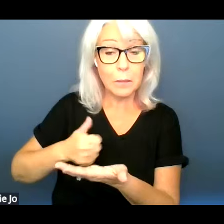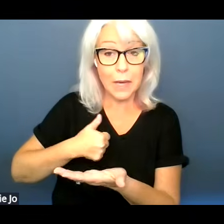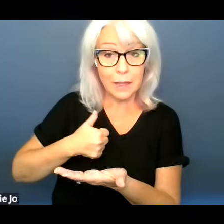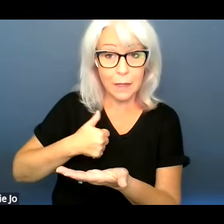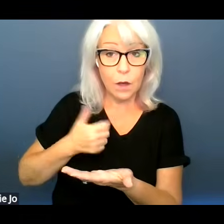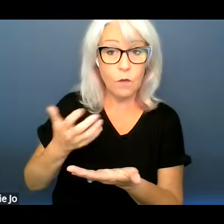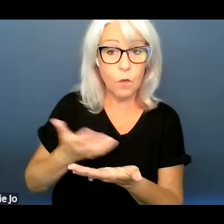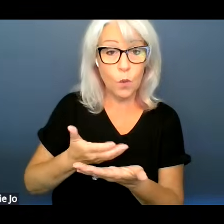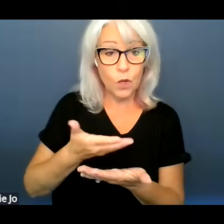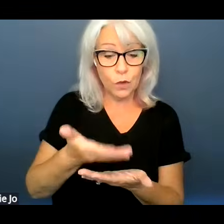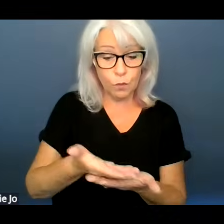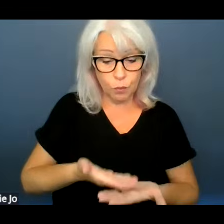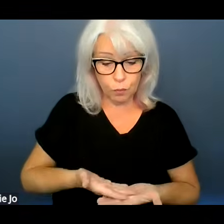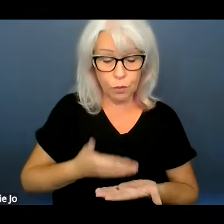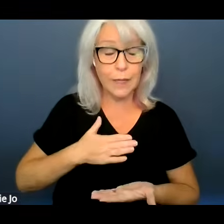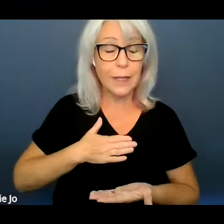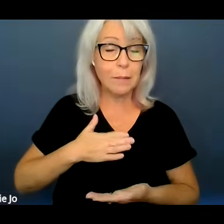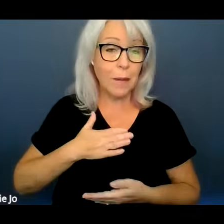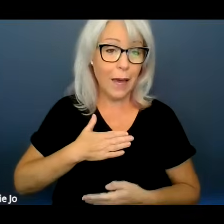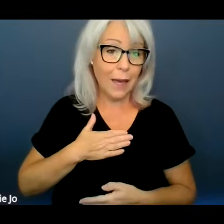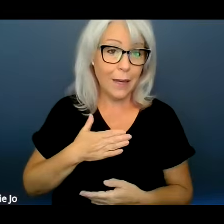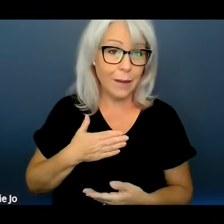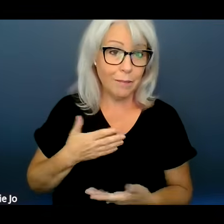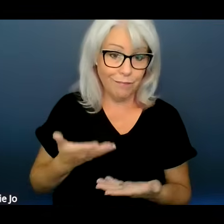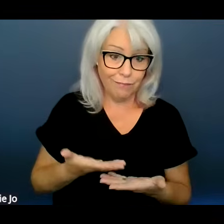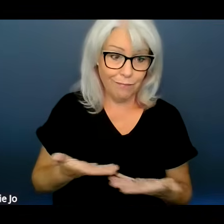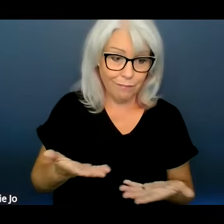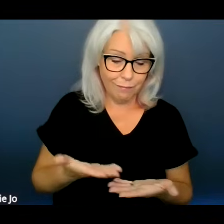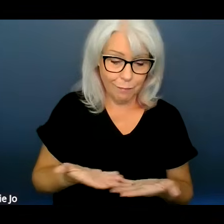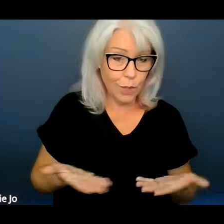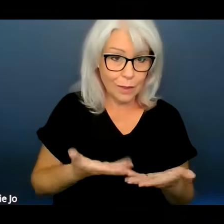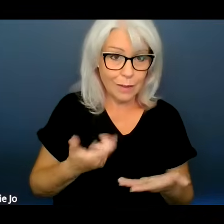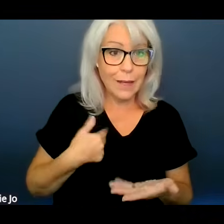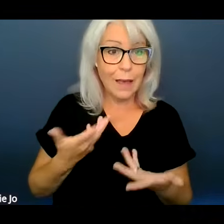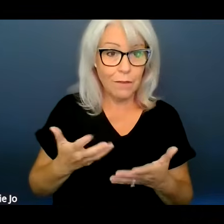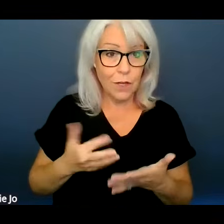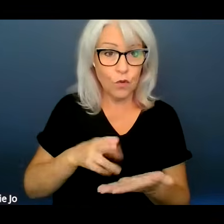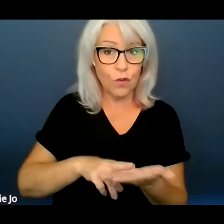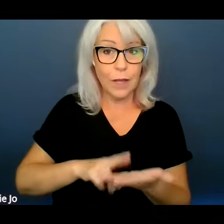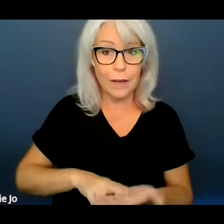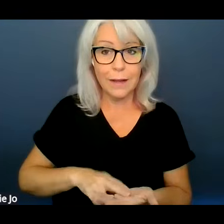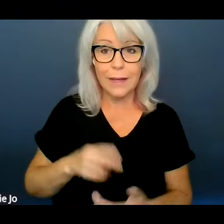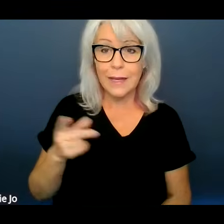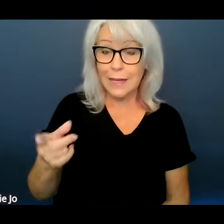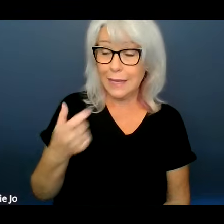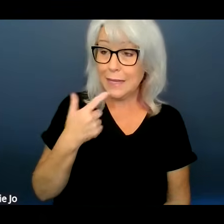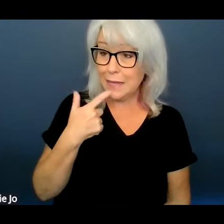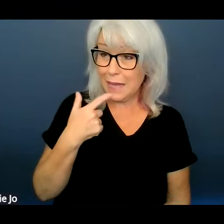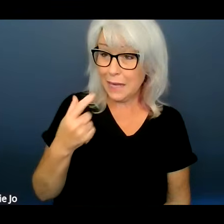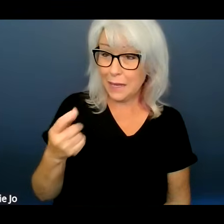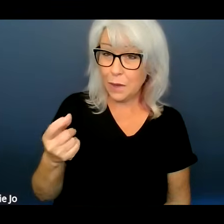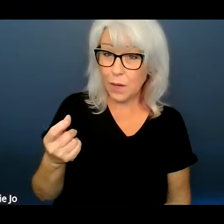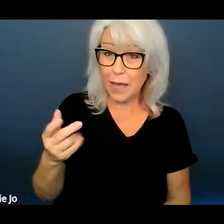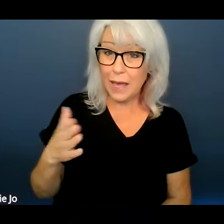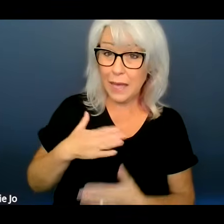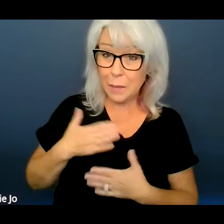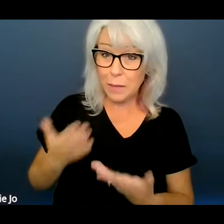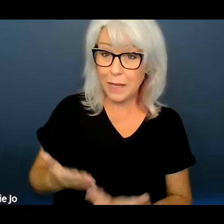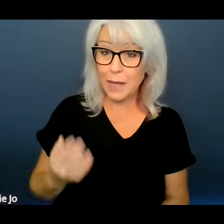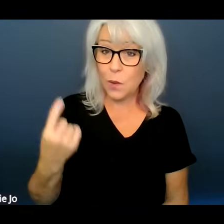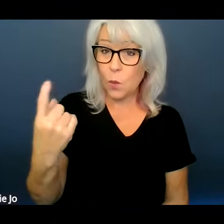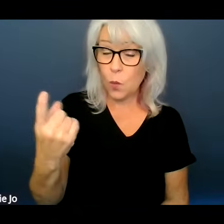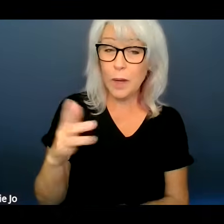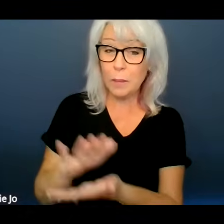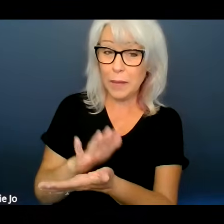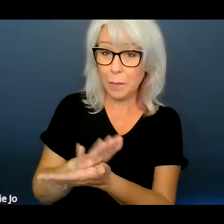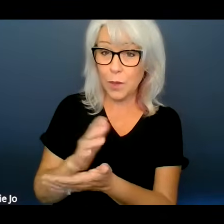in the front seat of my car. So when Mr. Brewer talks about admitting that, yes, that is one sheet with those